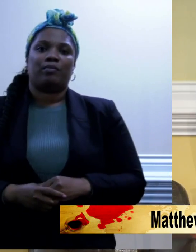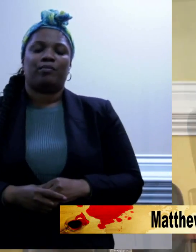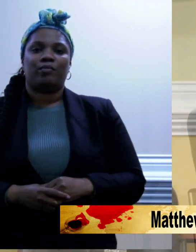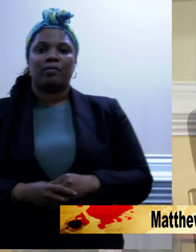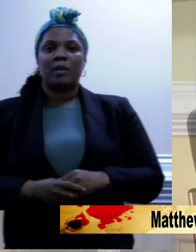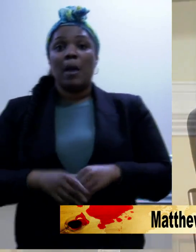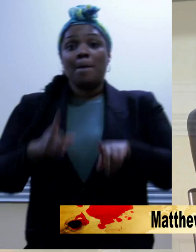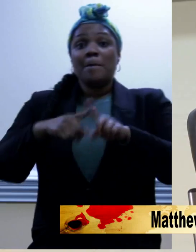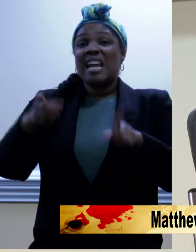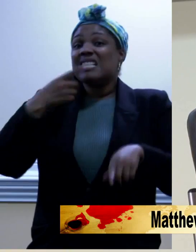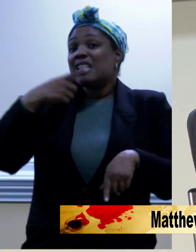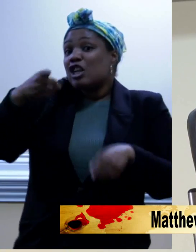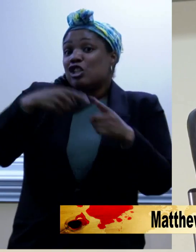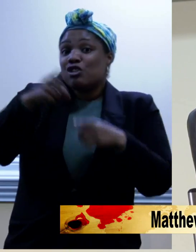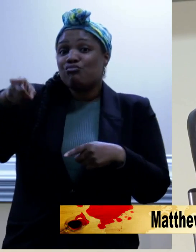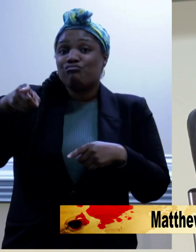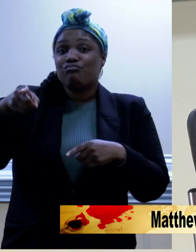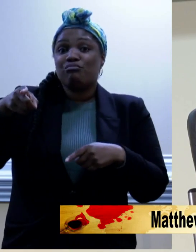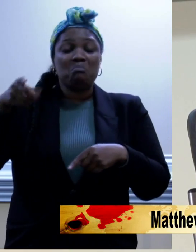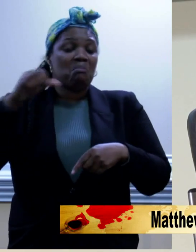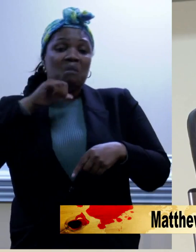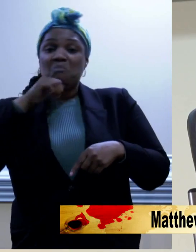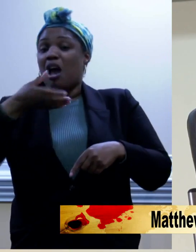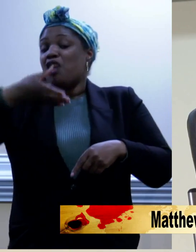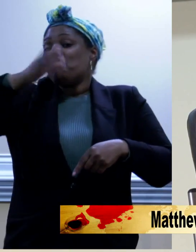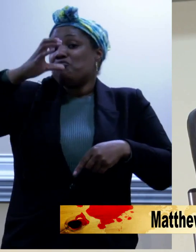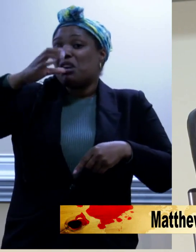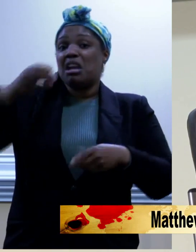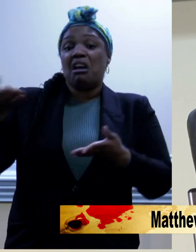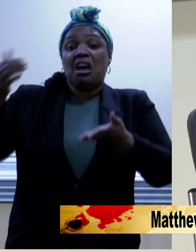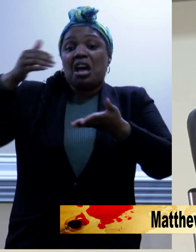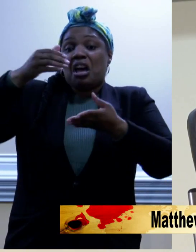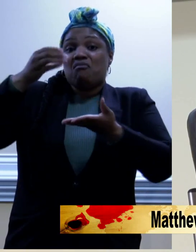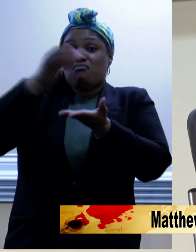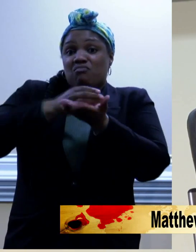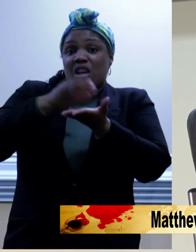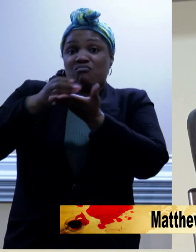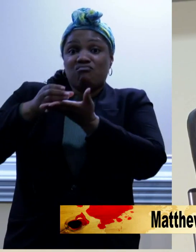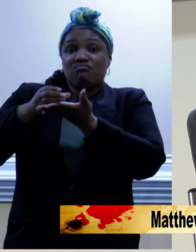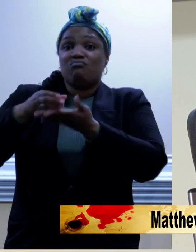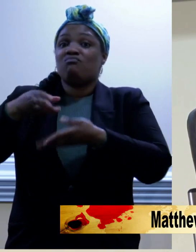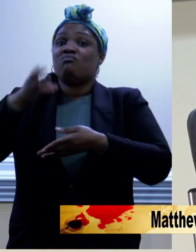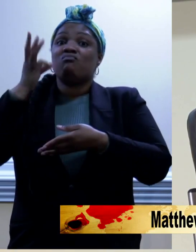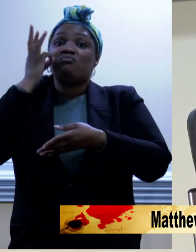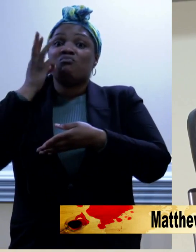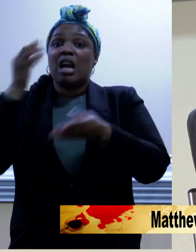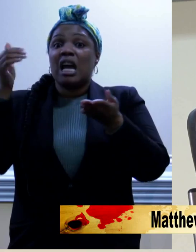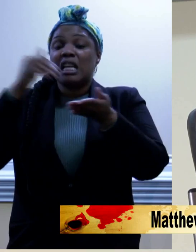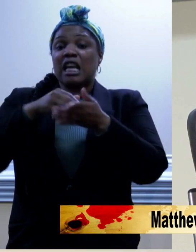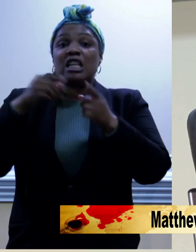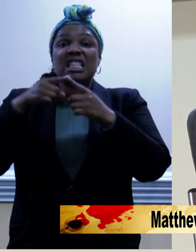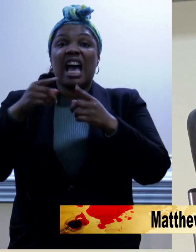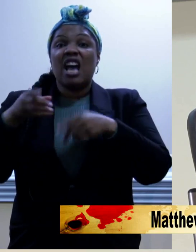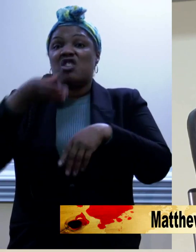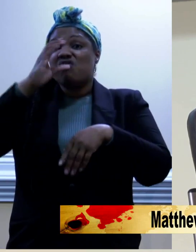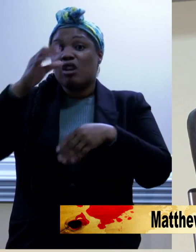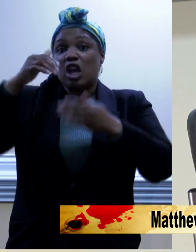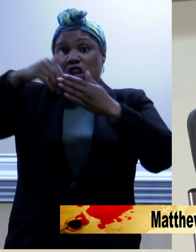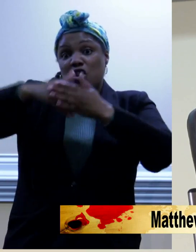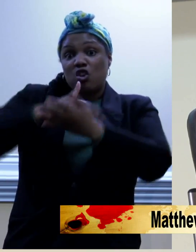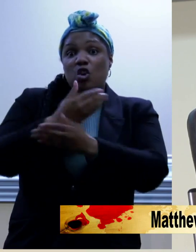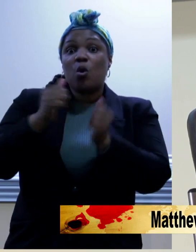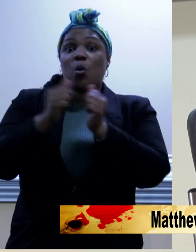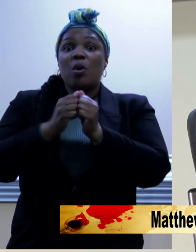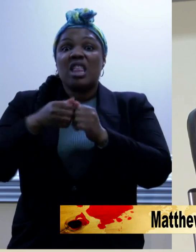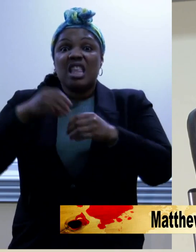ahead. But I say unto you, I will not drink henceforth of this fruit of the vine until that day when I drink it new with